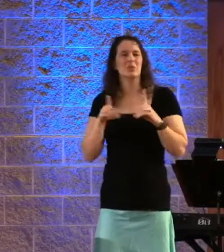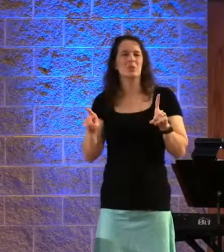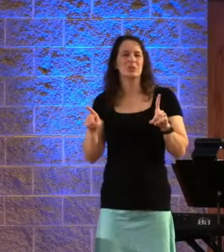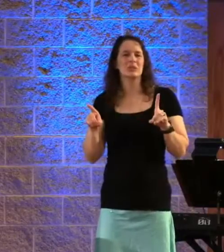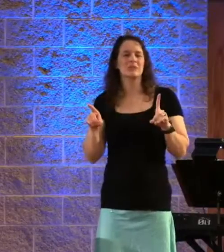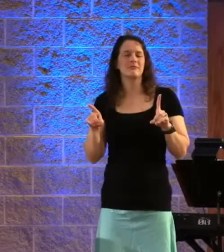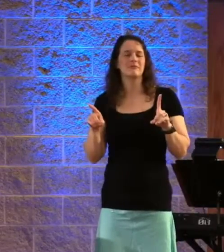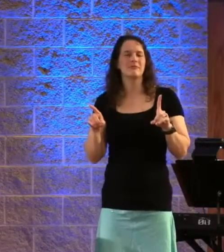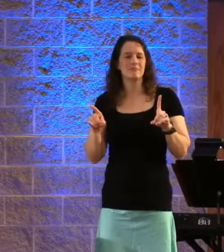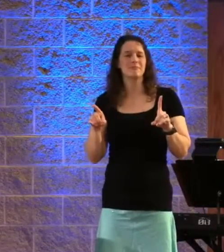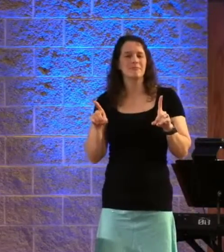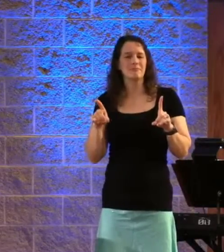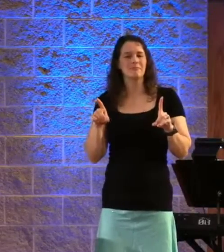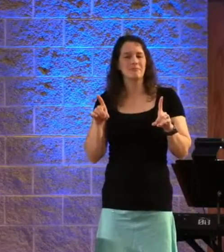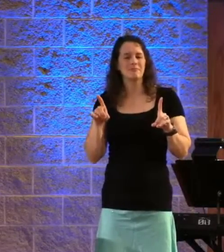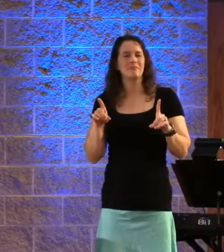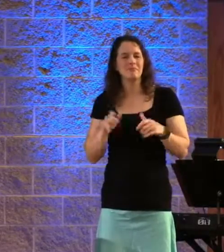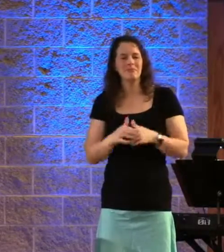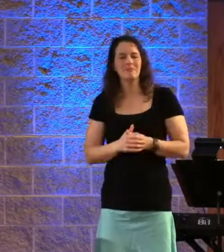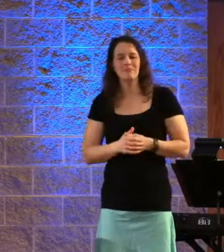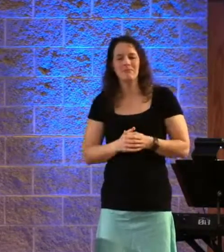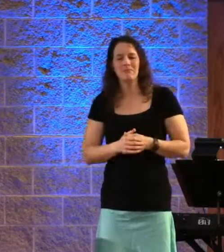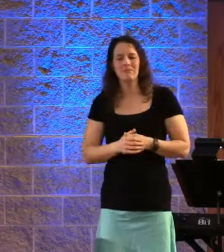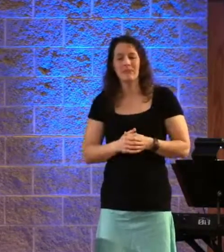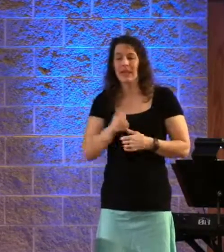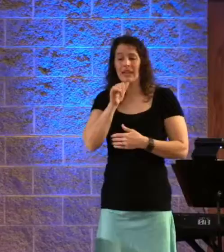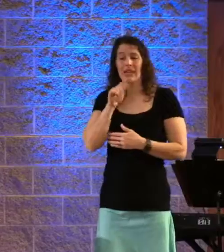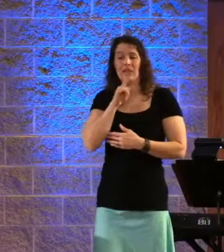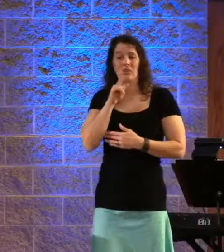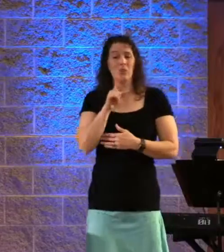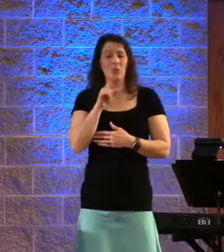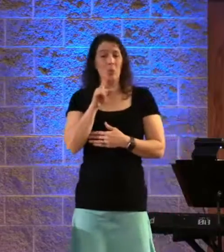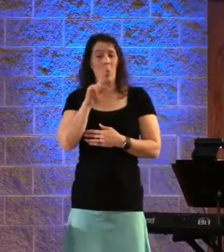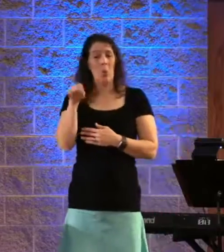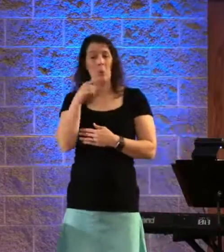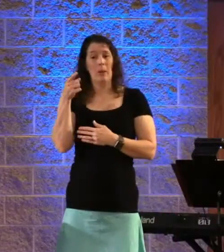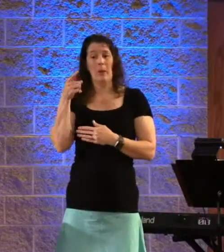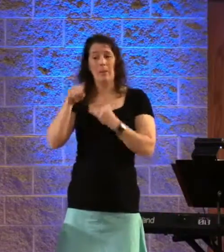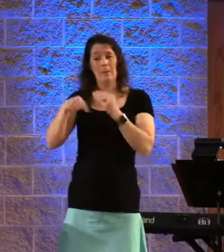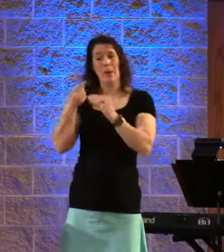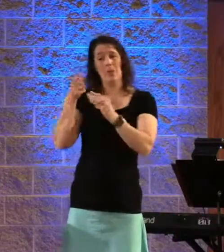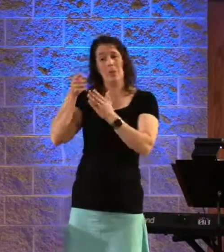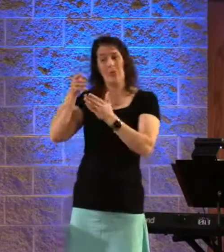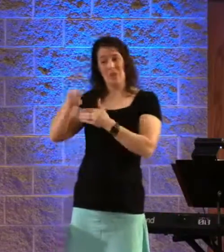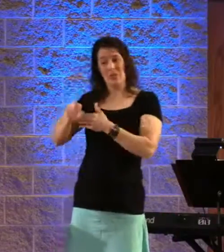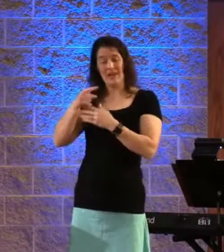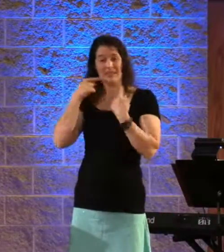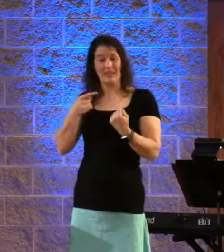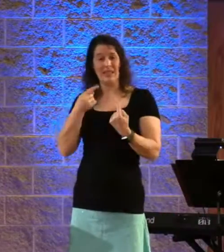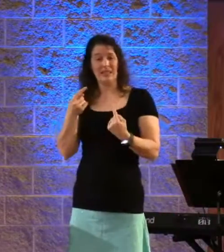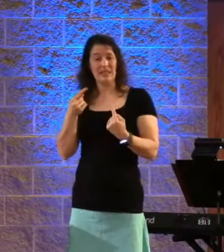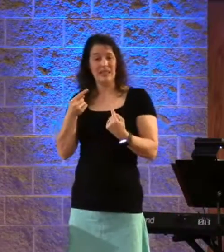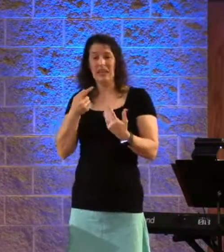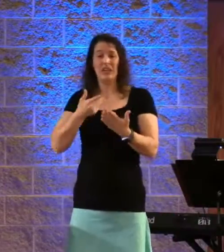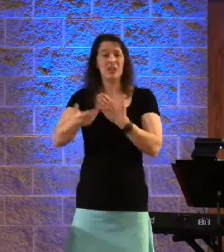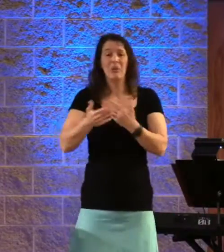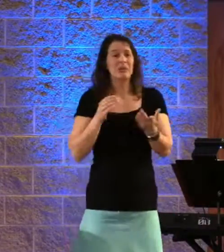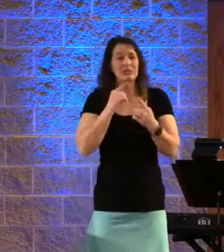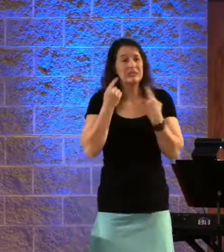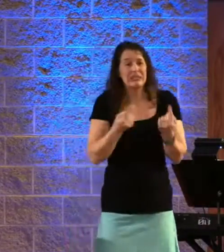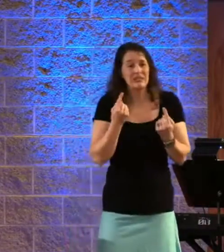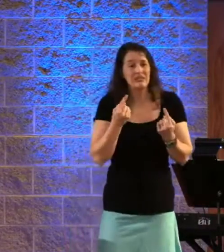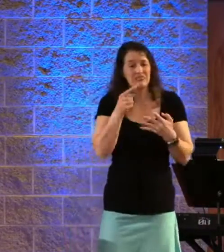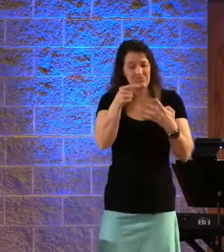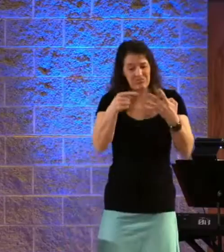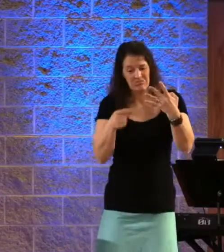And this isn't true about just the sin of an unlawful divorce. It's true about any sin. You name any sin that it is, no matter what you've